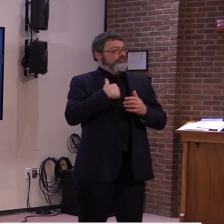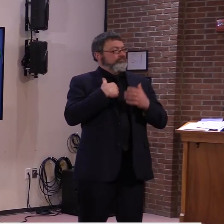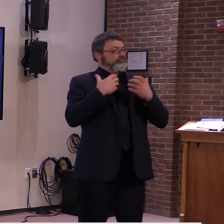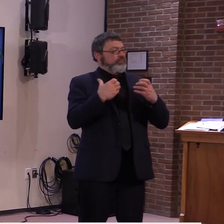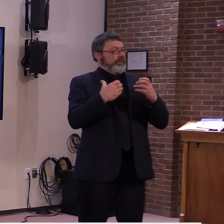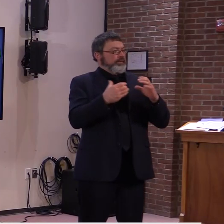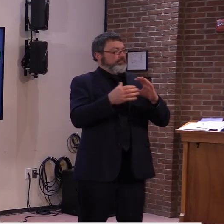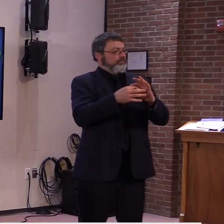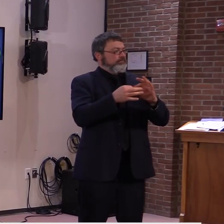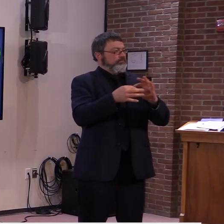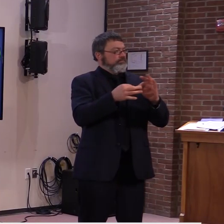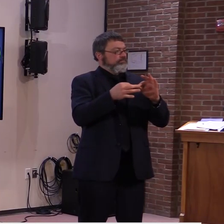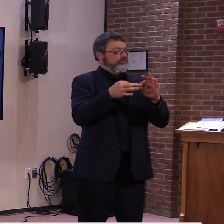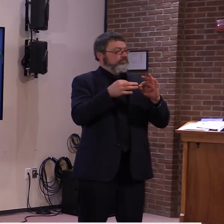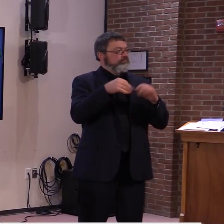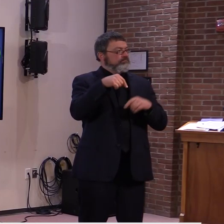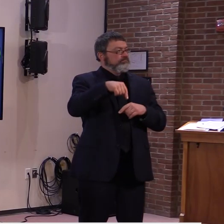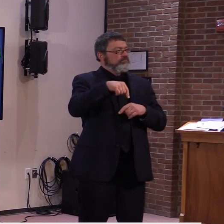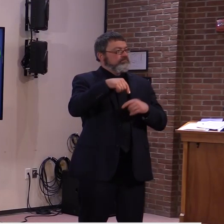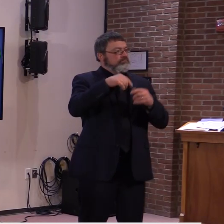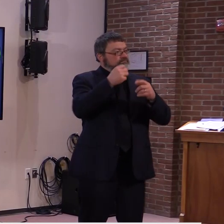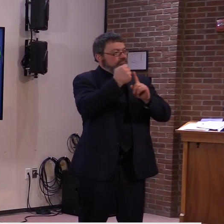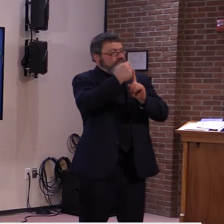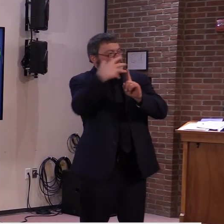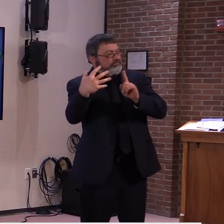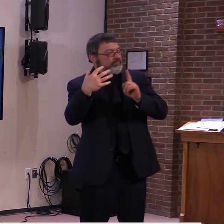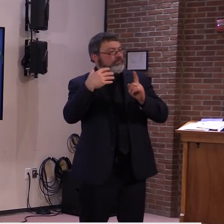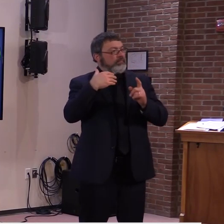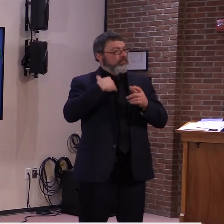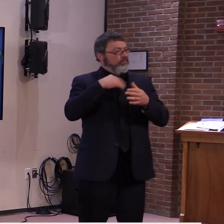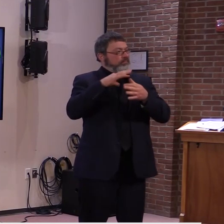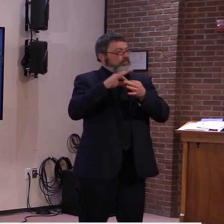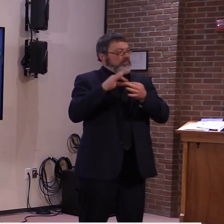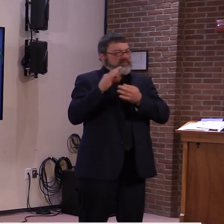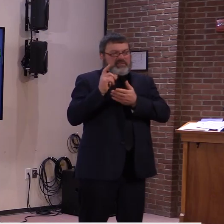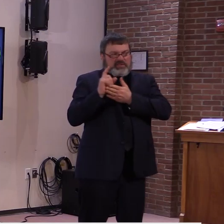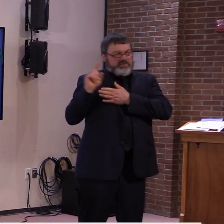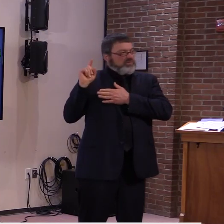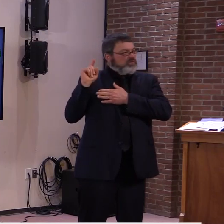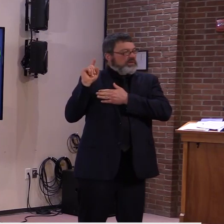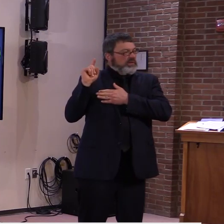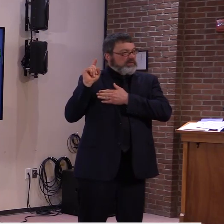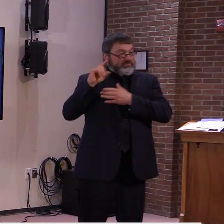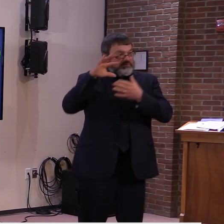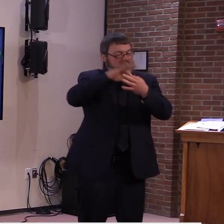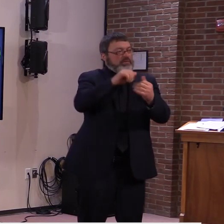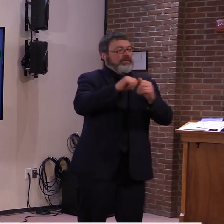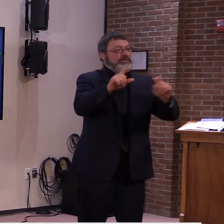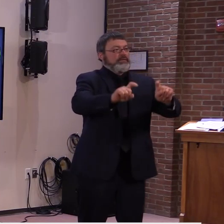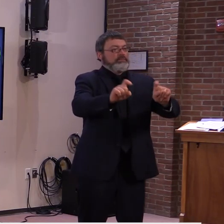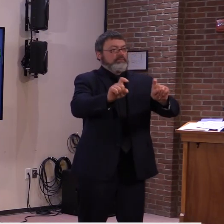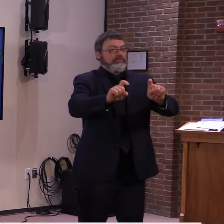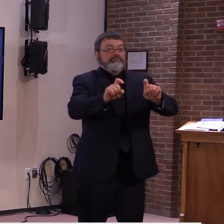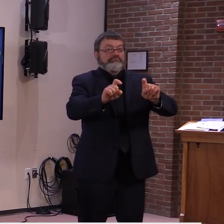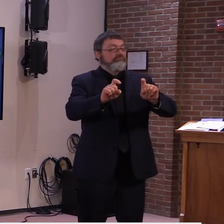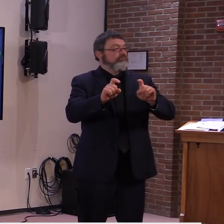details to things that I outlined last week in the area of testing and in the area of contact tracing.